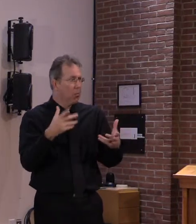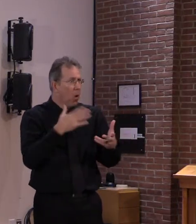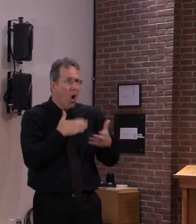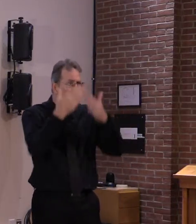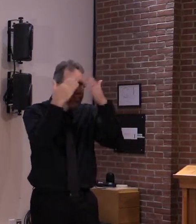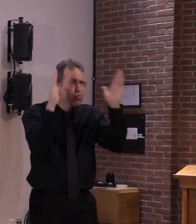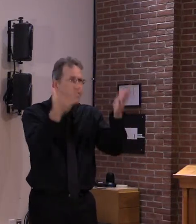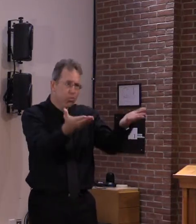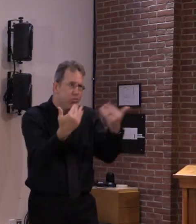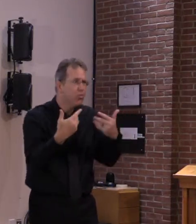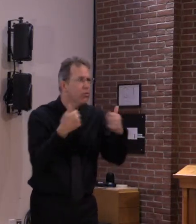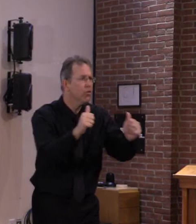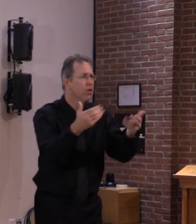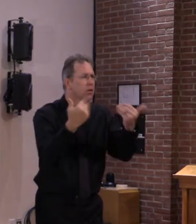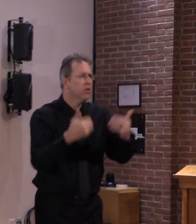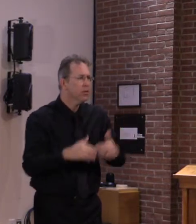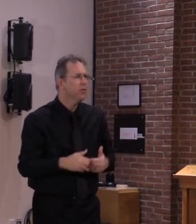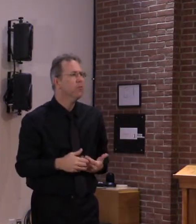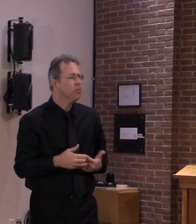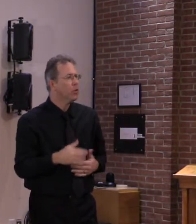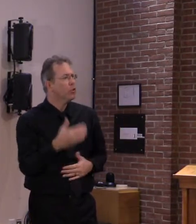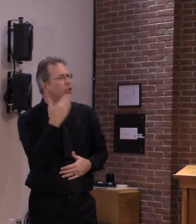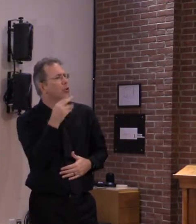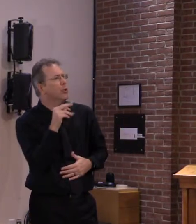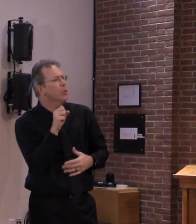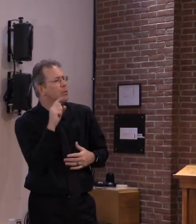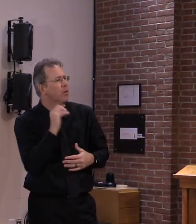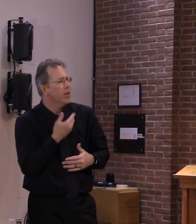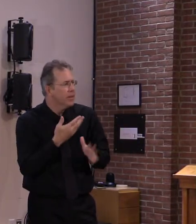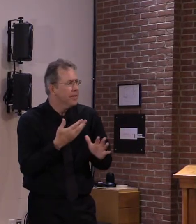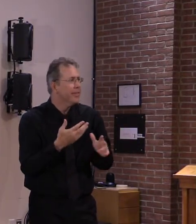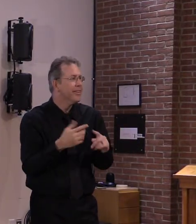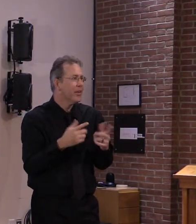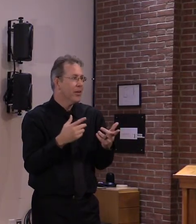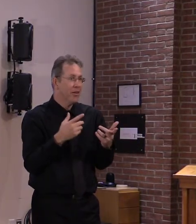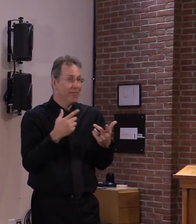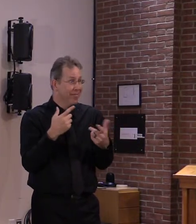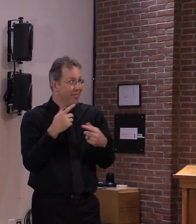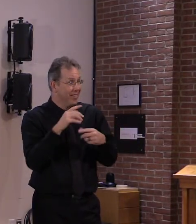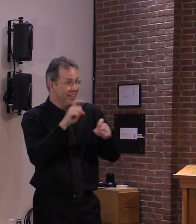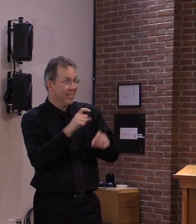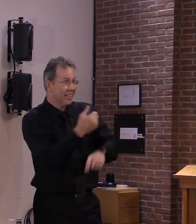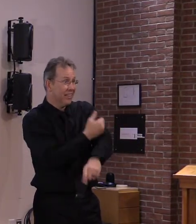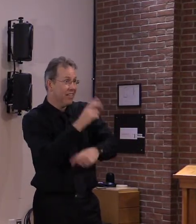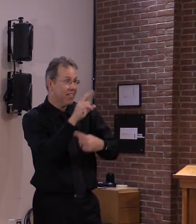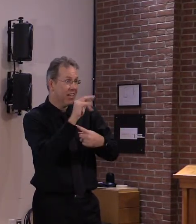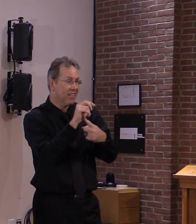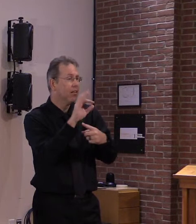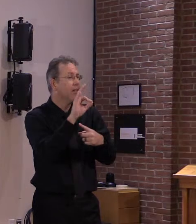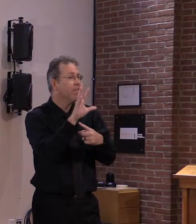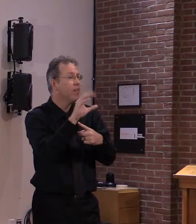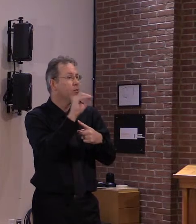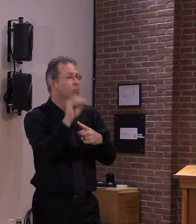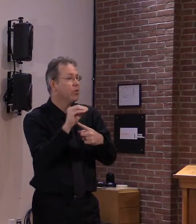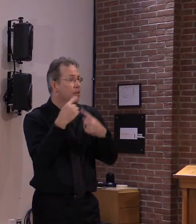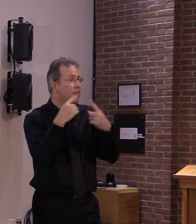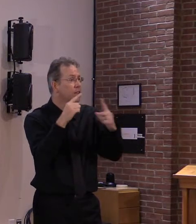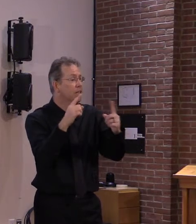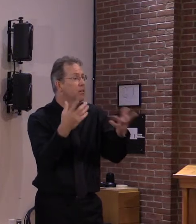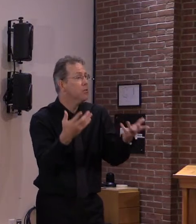type of situation, whether it was Irene. We learned a lot from Irene, and we've put in a lot of steps,